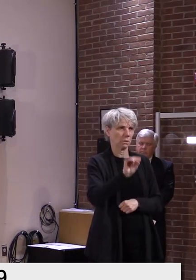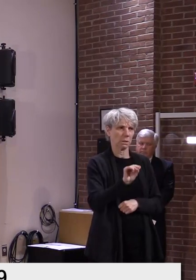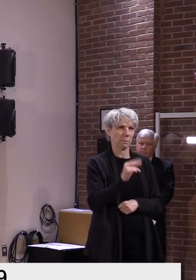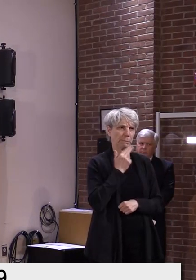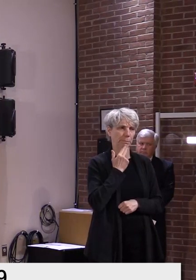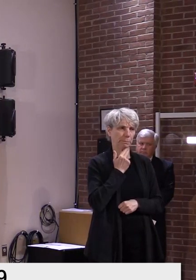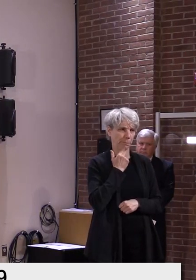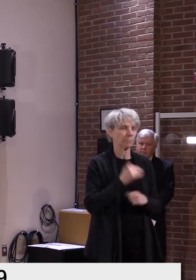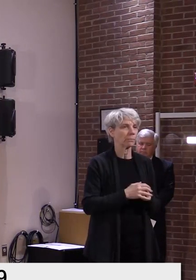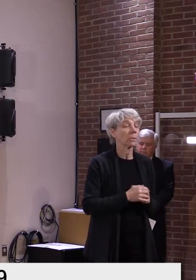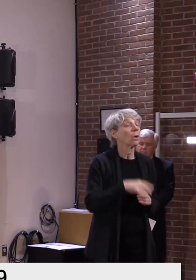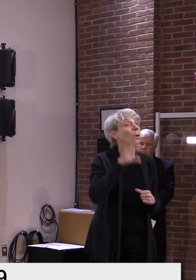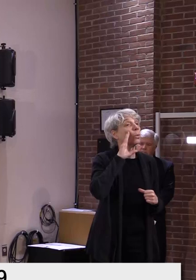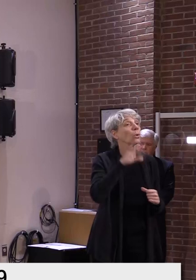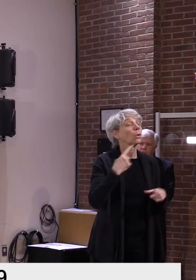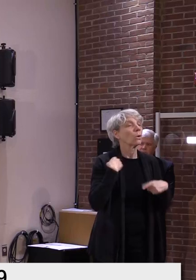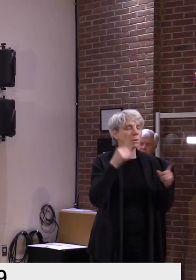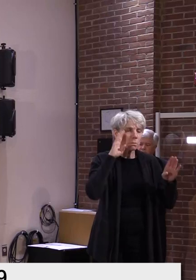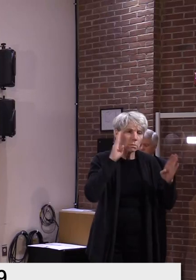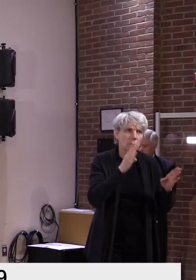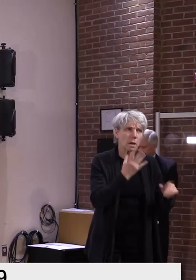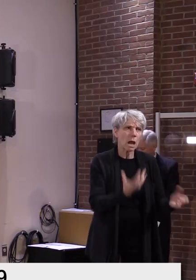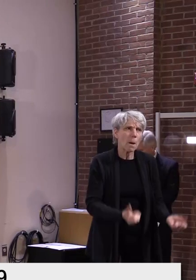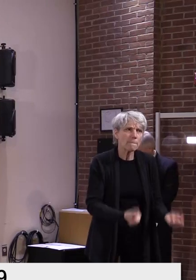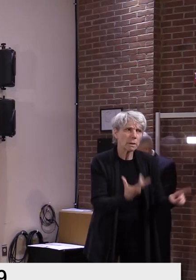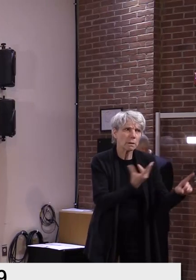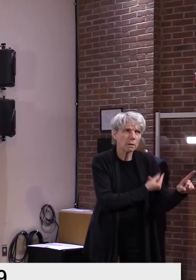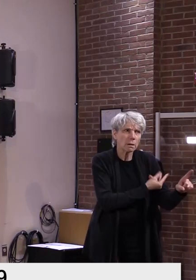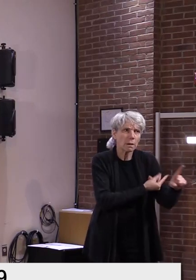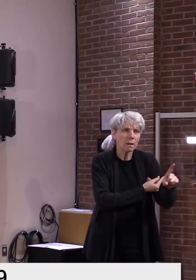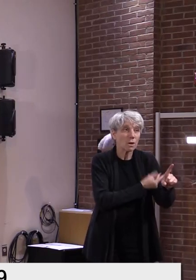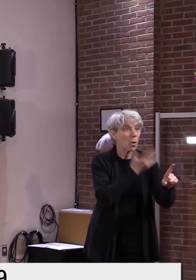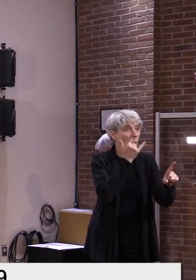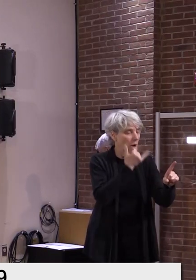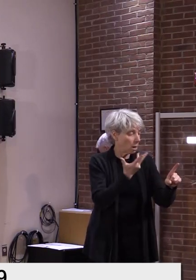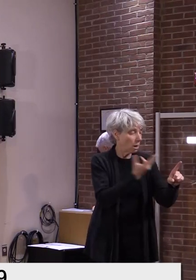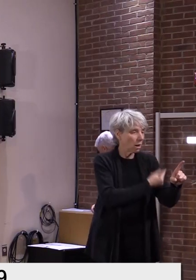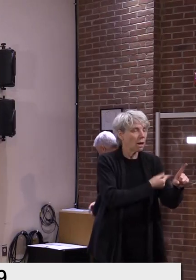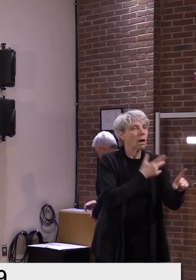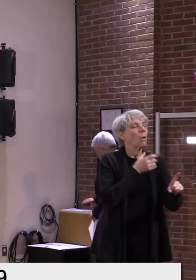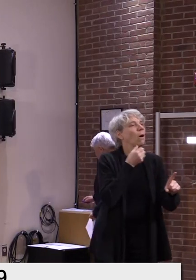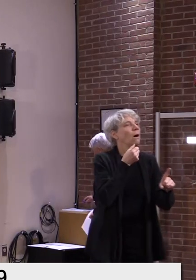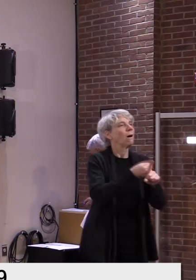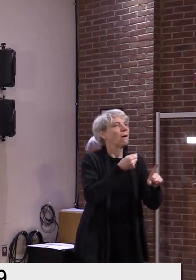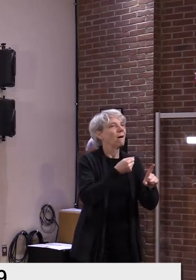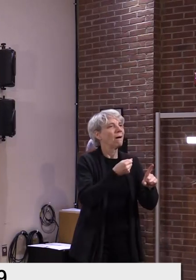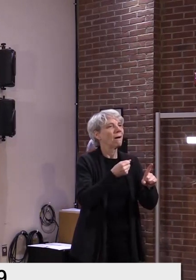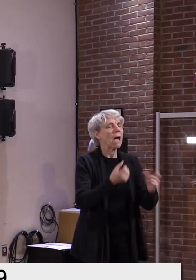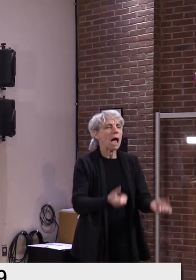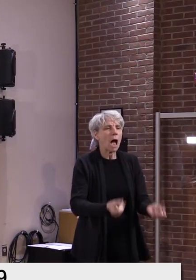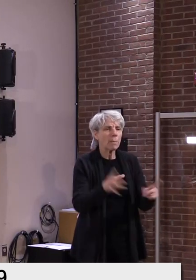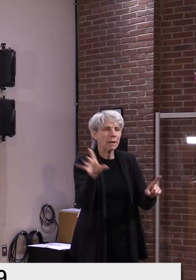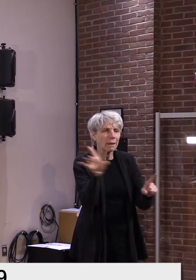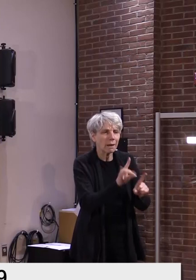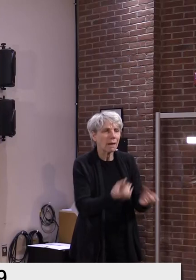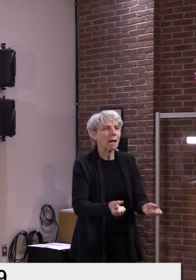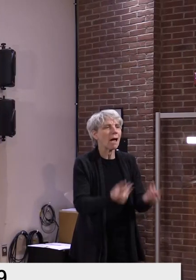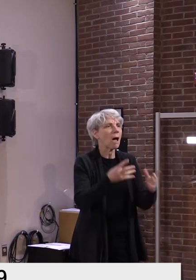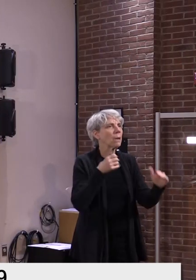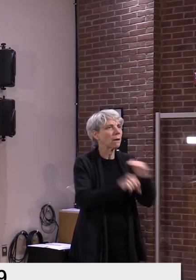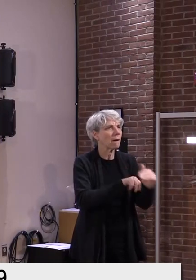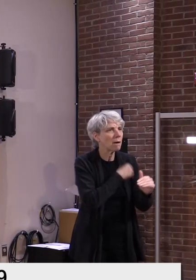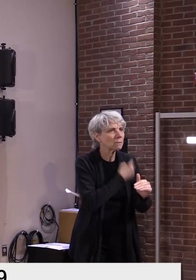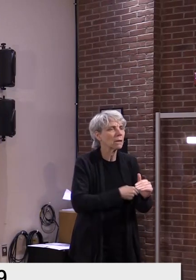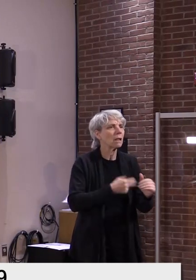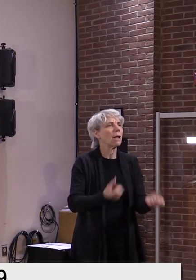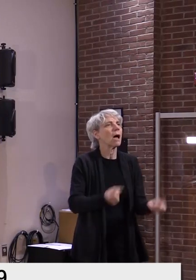focused on vaccination rates because of its impact on all the other data, cases, hospitalizations, and deaths. Now